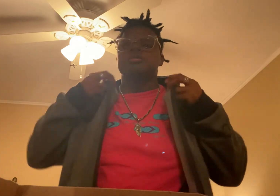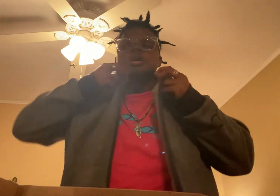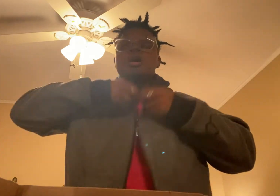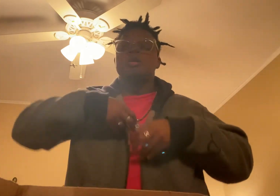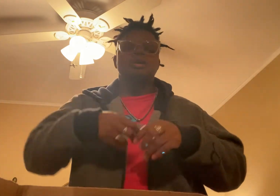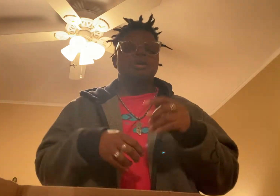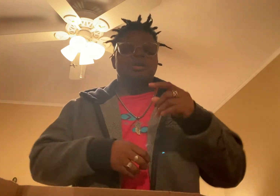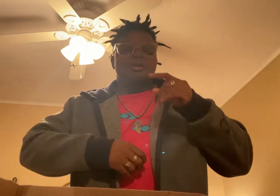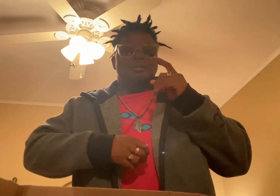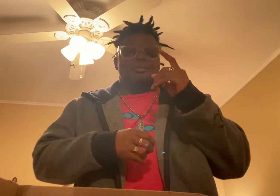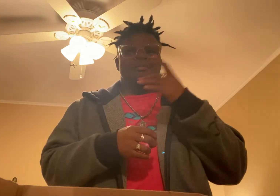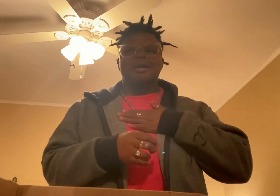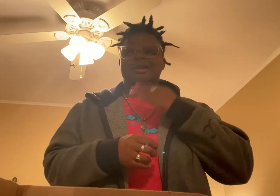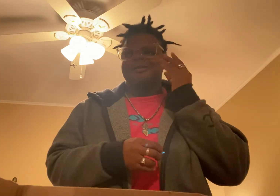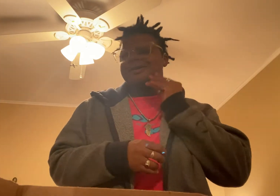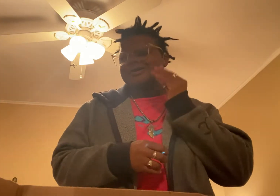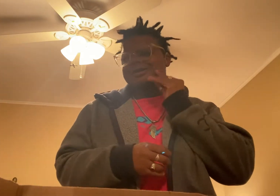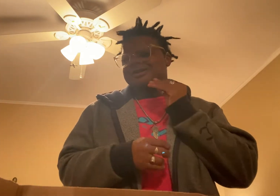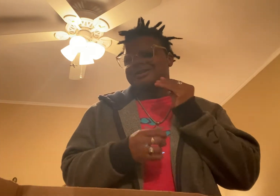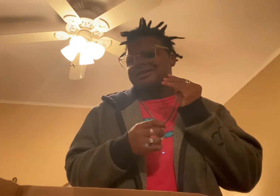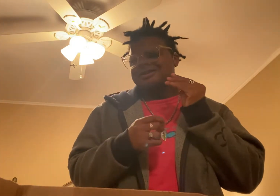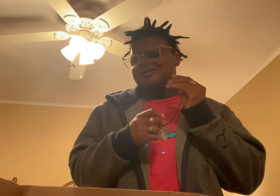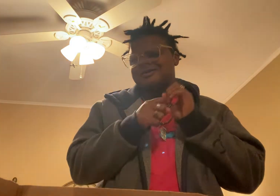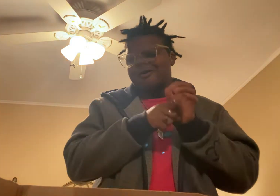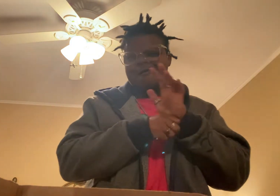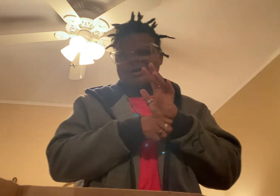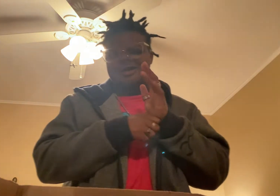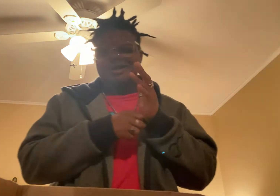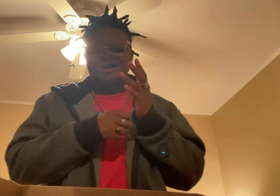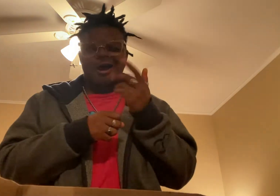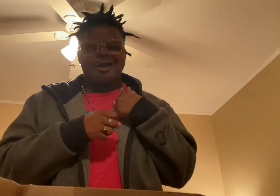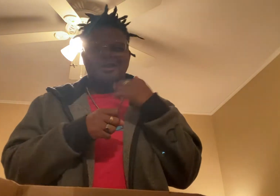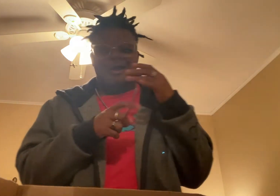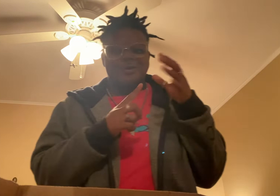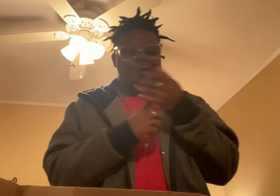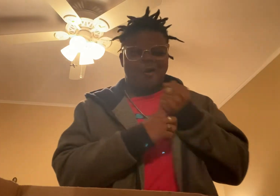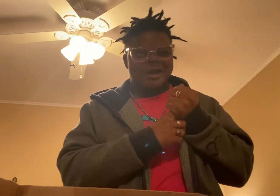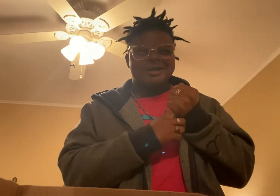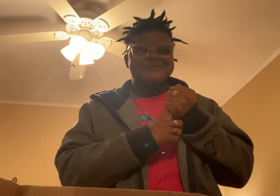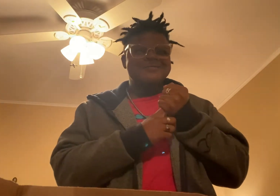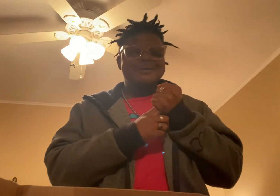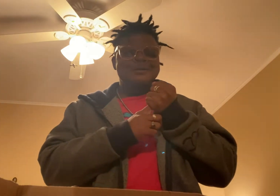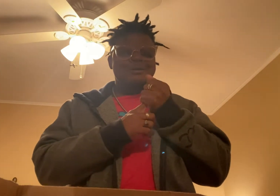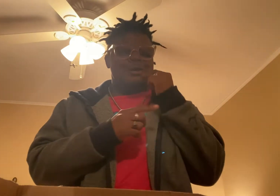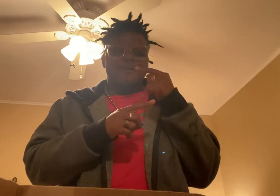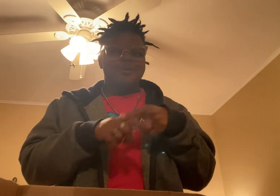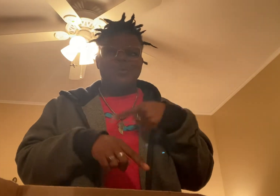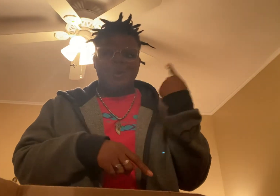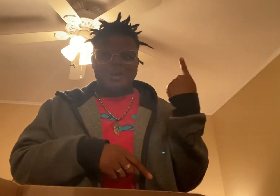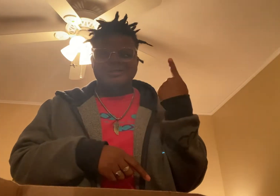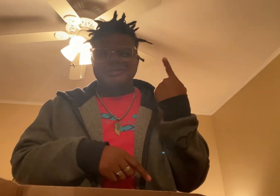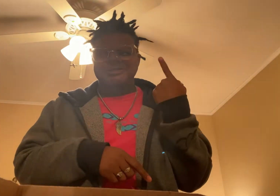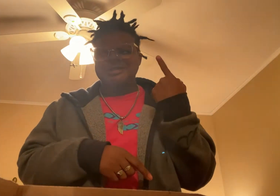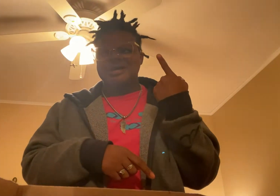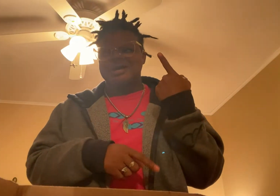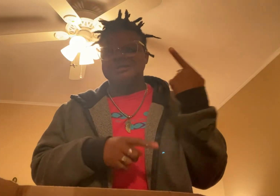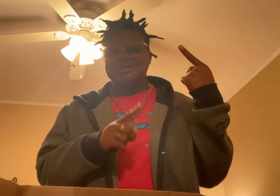God, my experience with COVID, I never caught it, not even once,